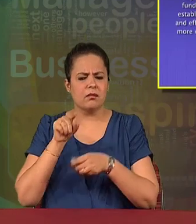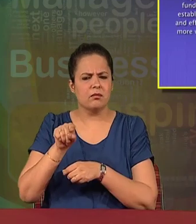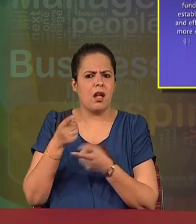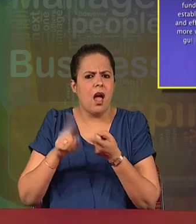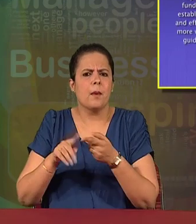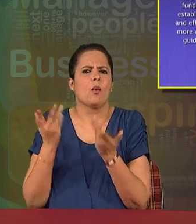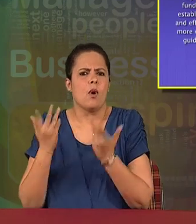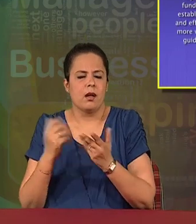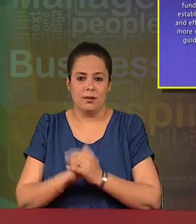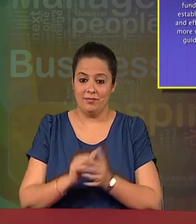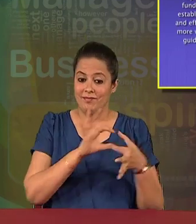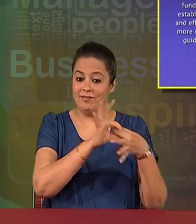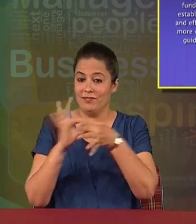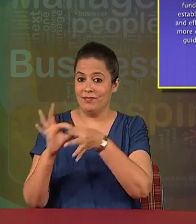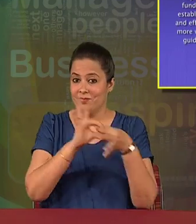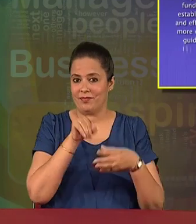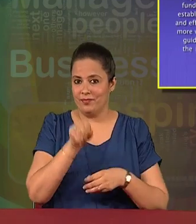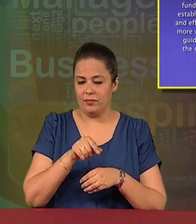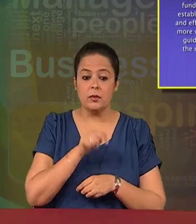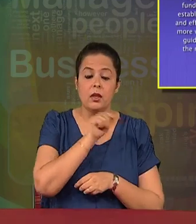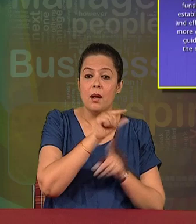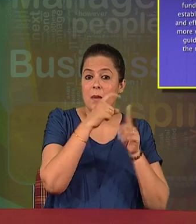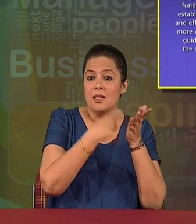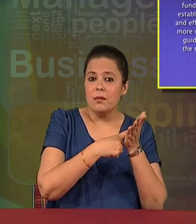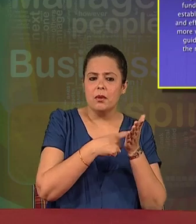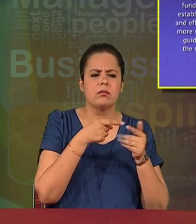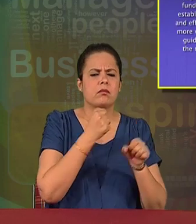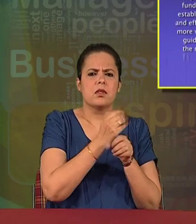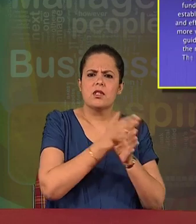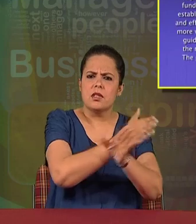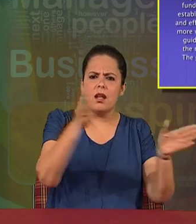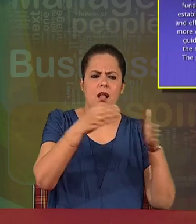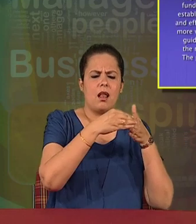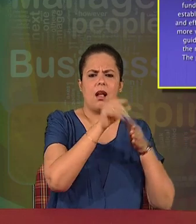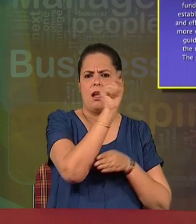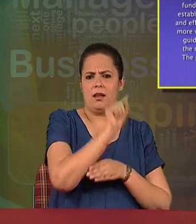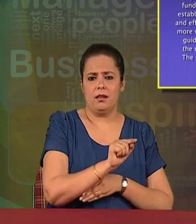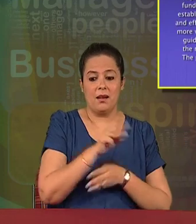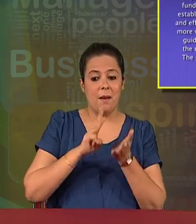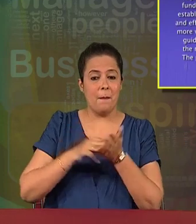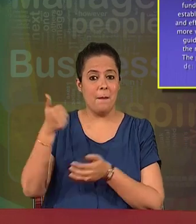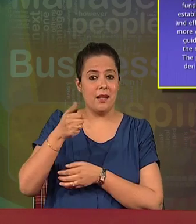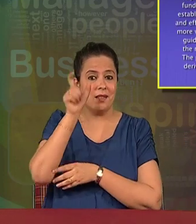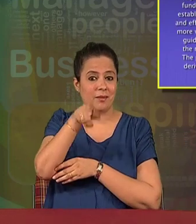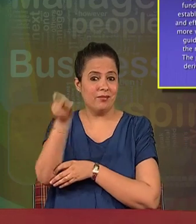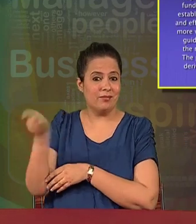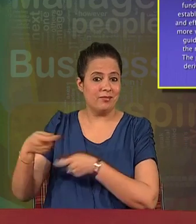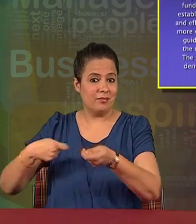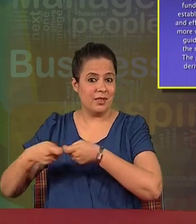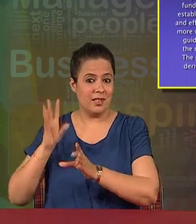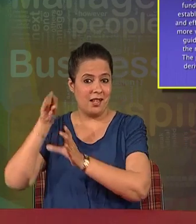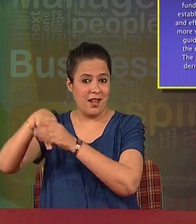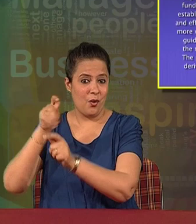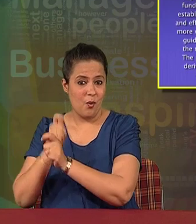variables. These are the general guidelines which provides help to the managers in decision making.